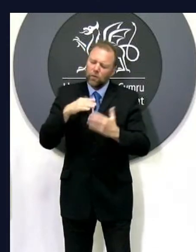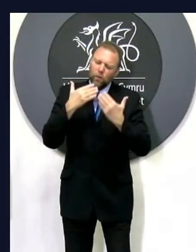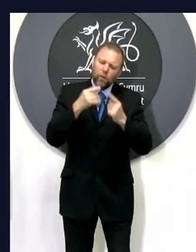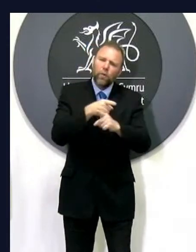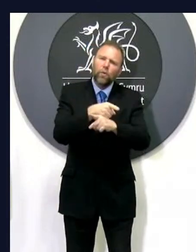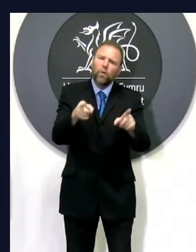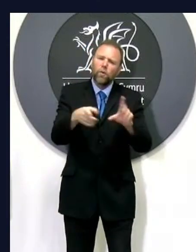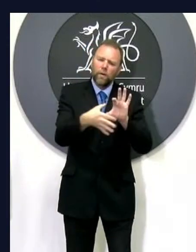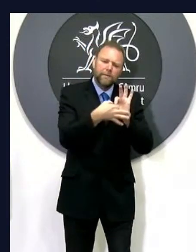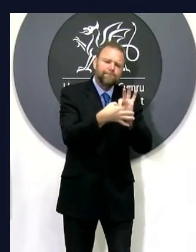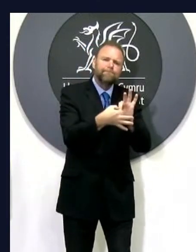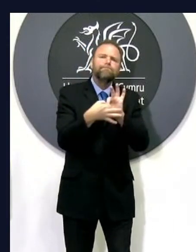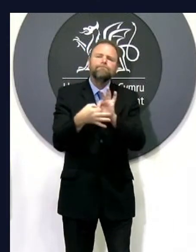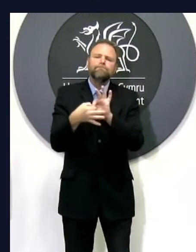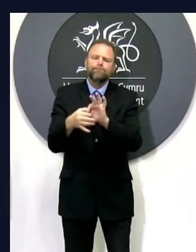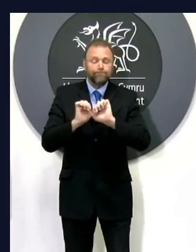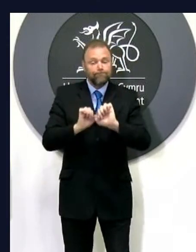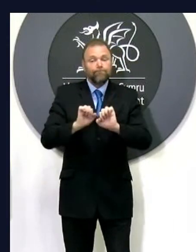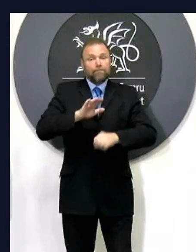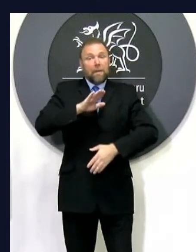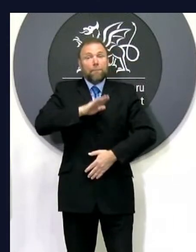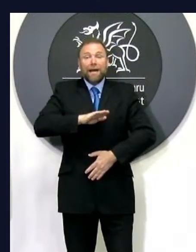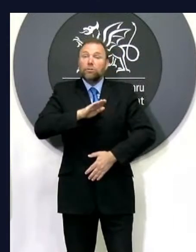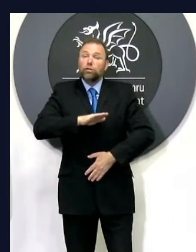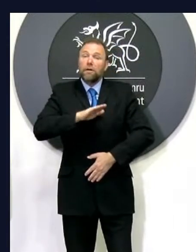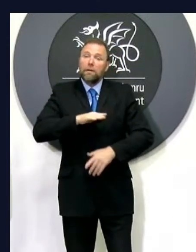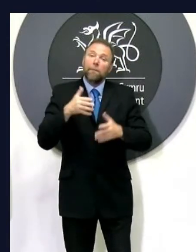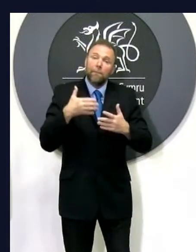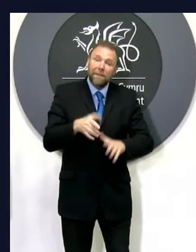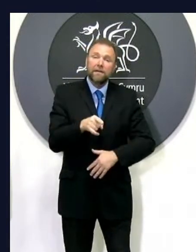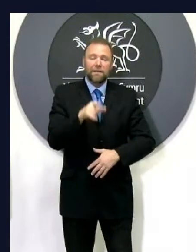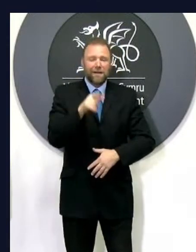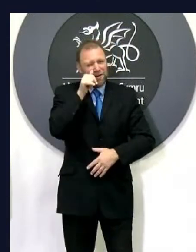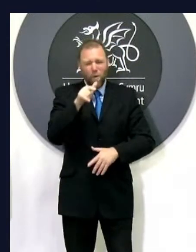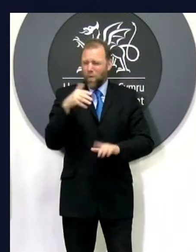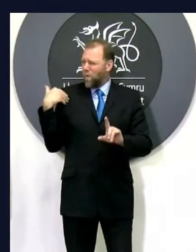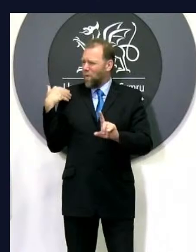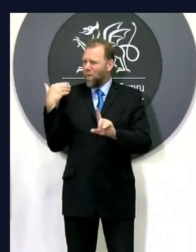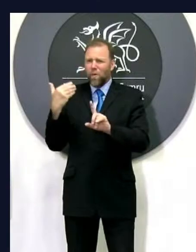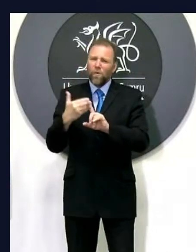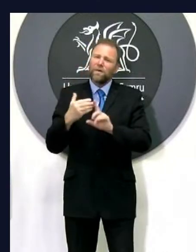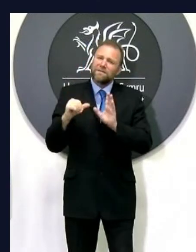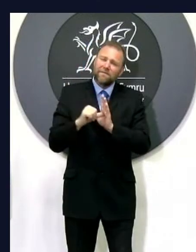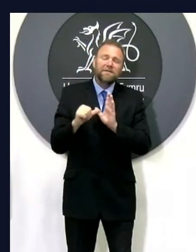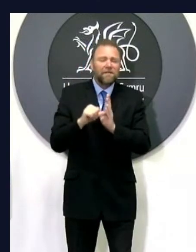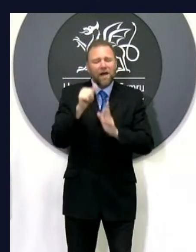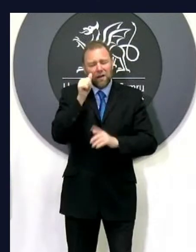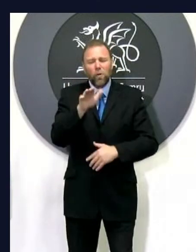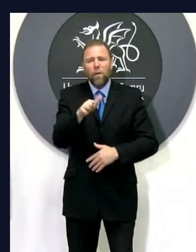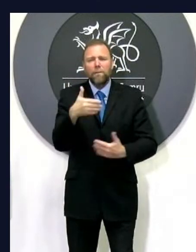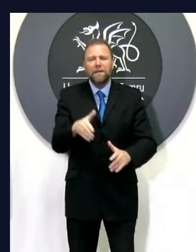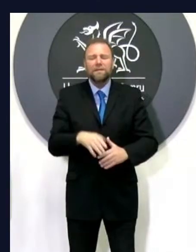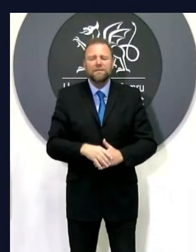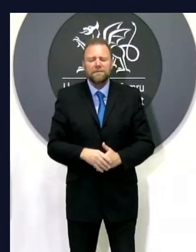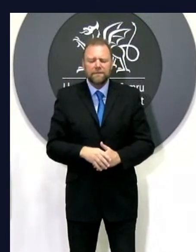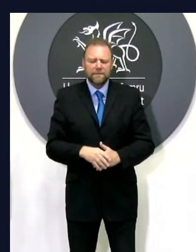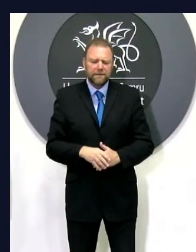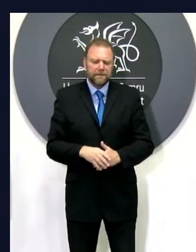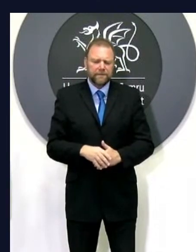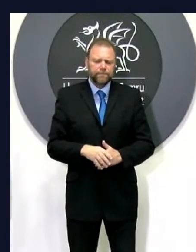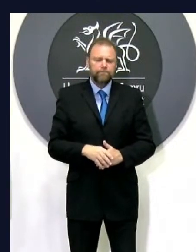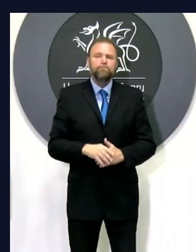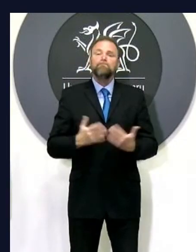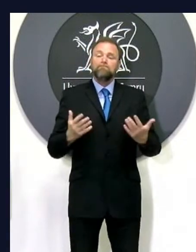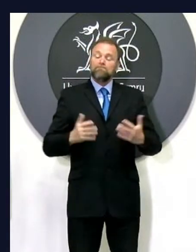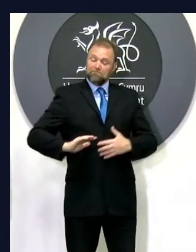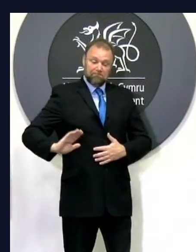us and for their patience over the difficult weeks of the winter. Now, all those venues will be able to